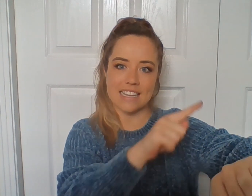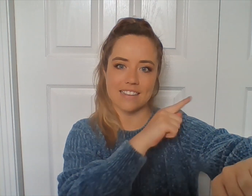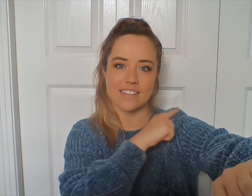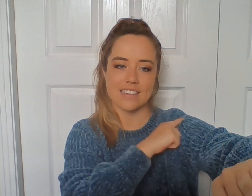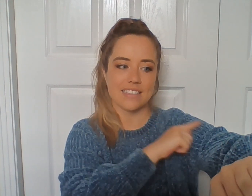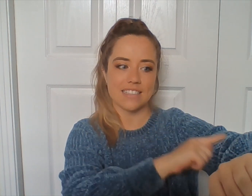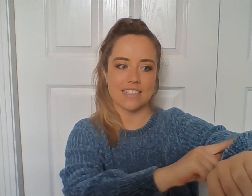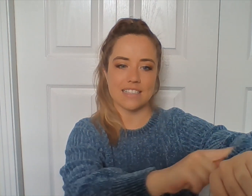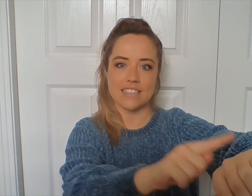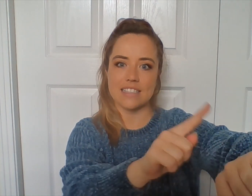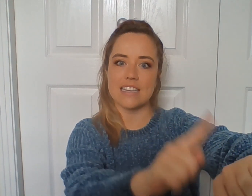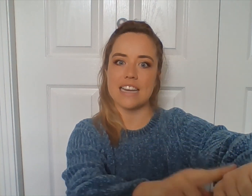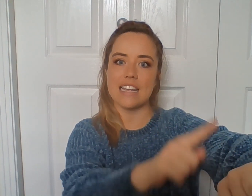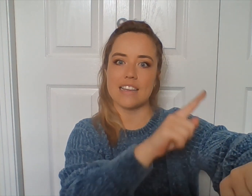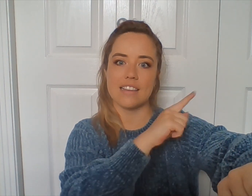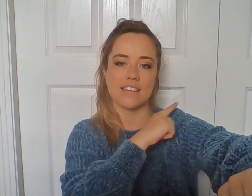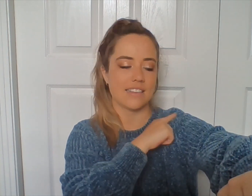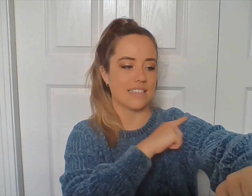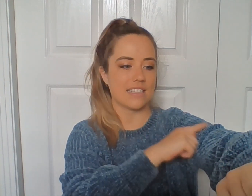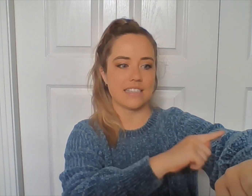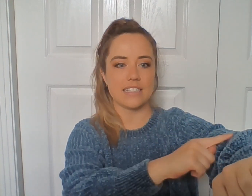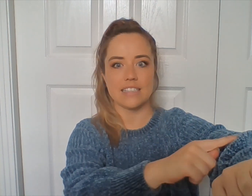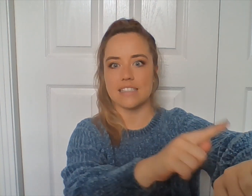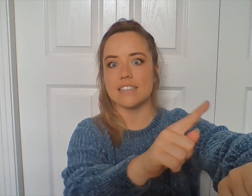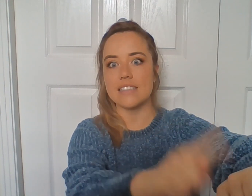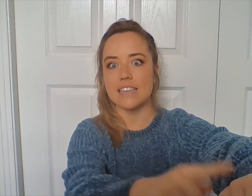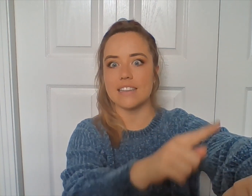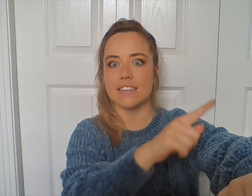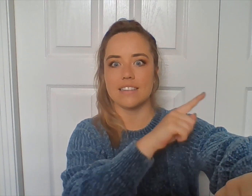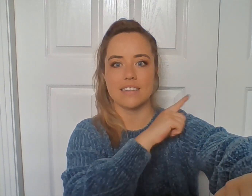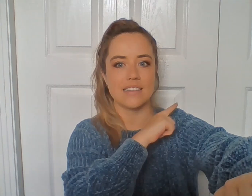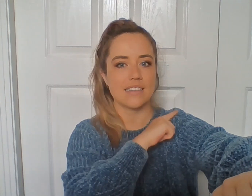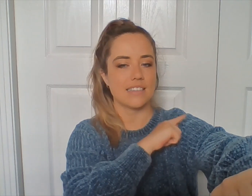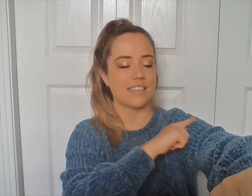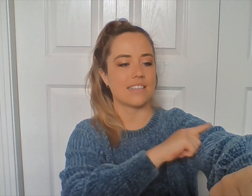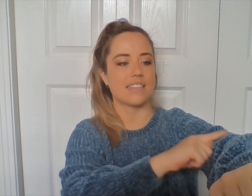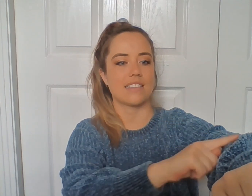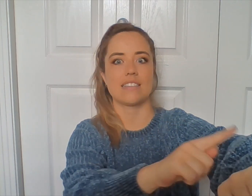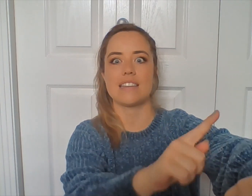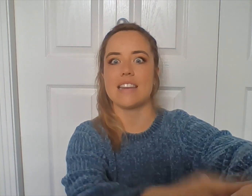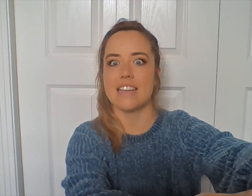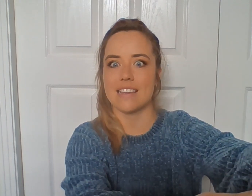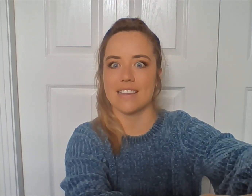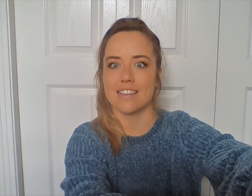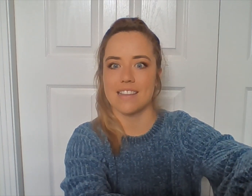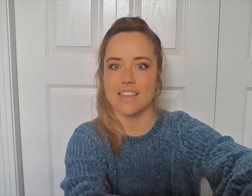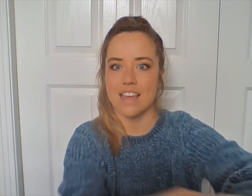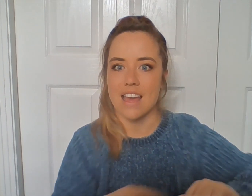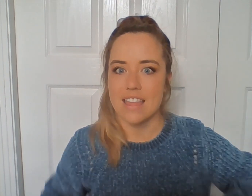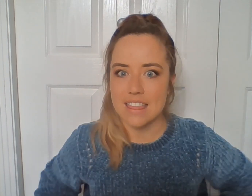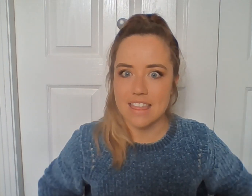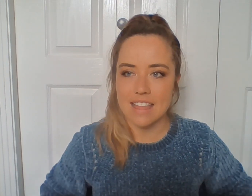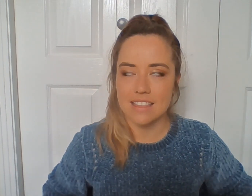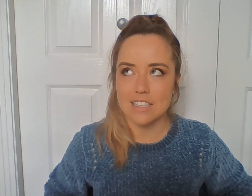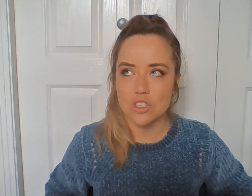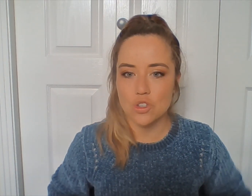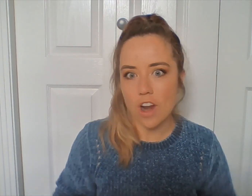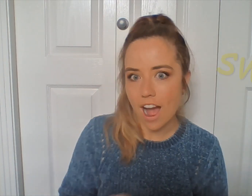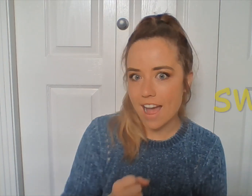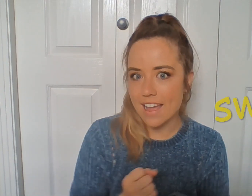Sneak. Sneak. Sneak. Sneak. Then, let's try,